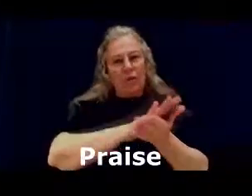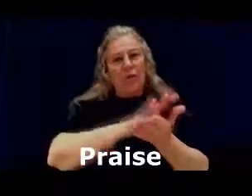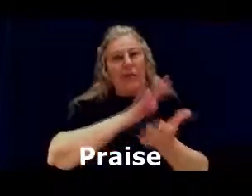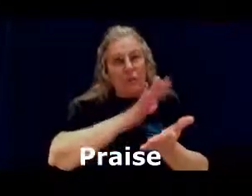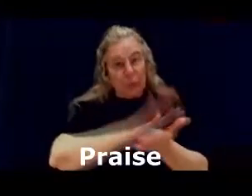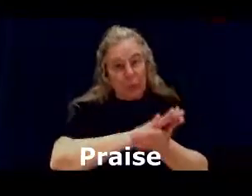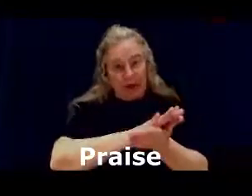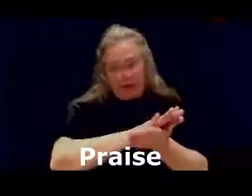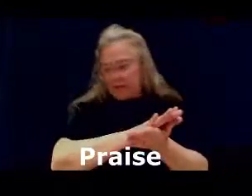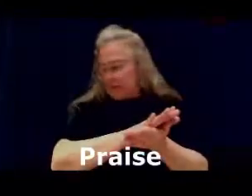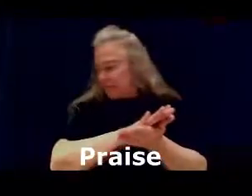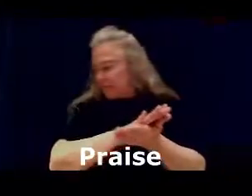that's praise.